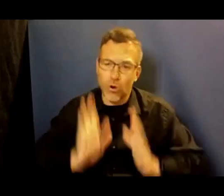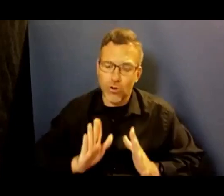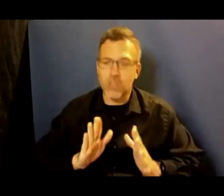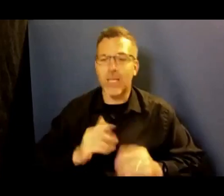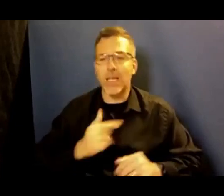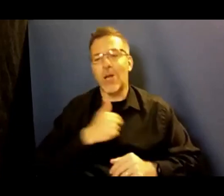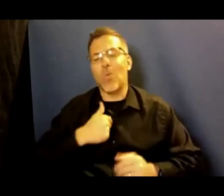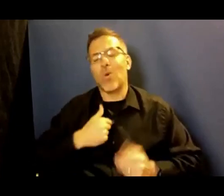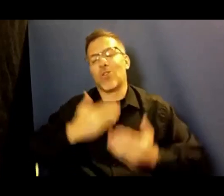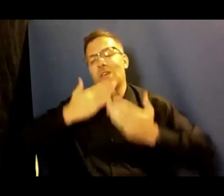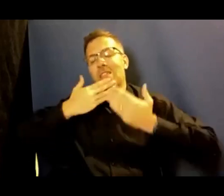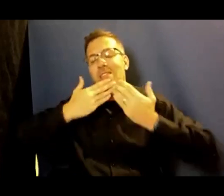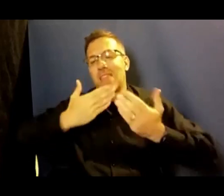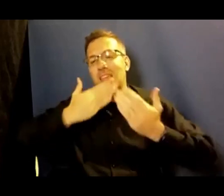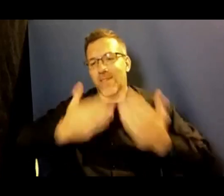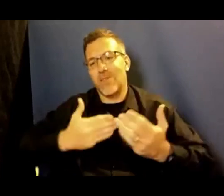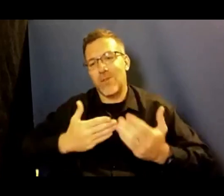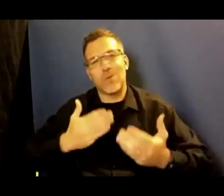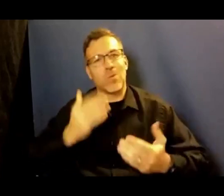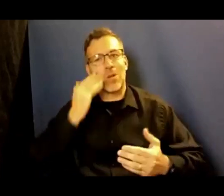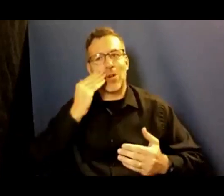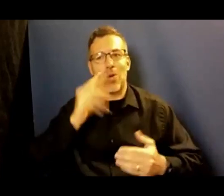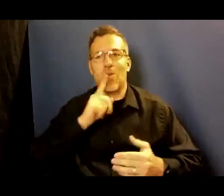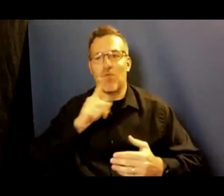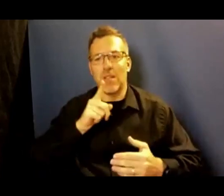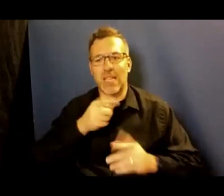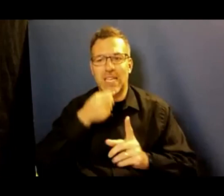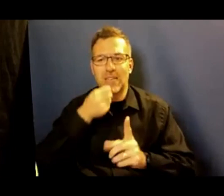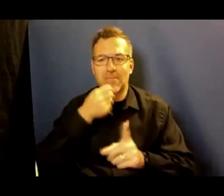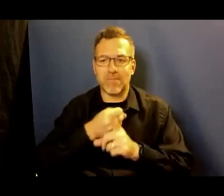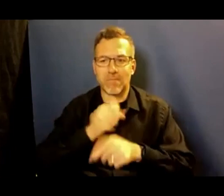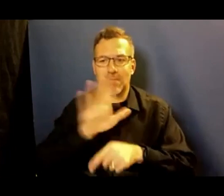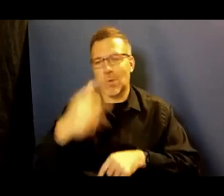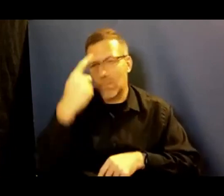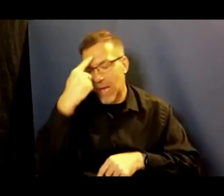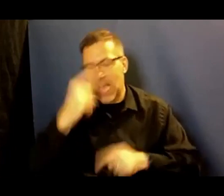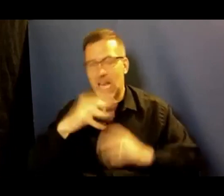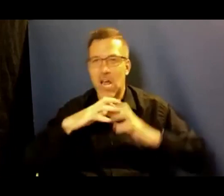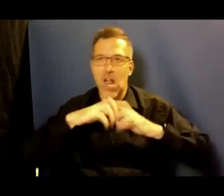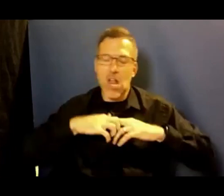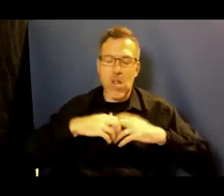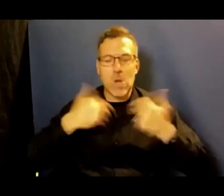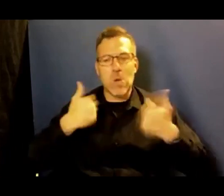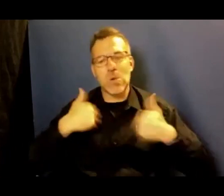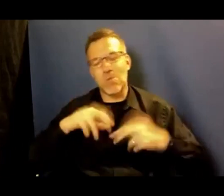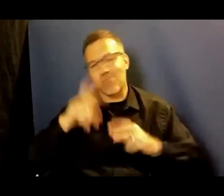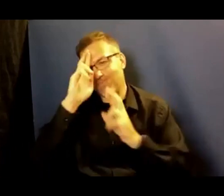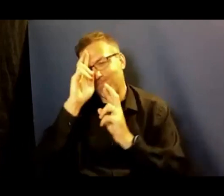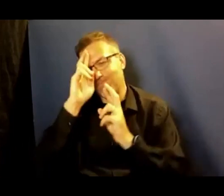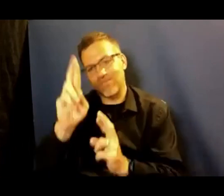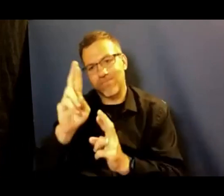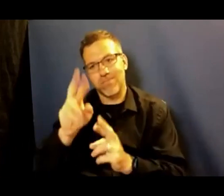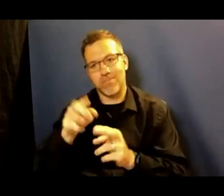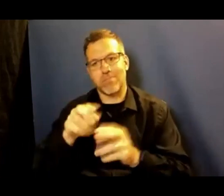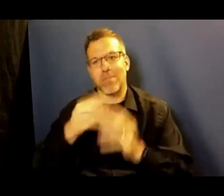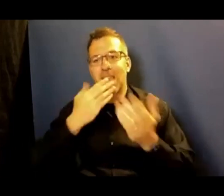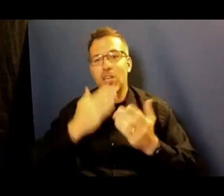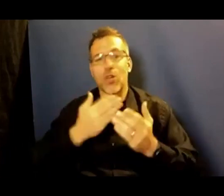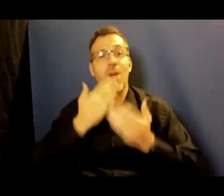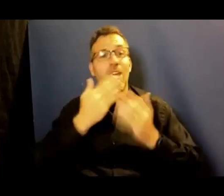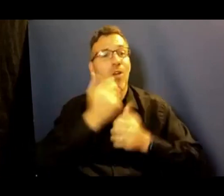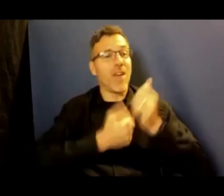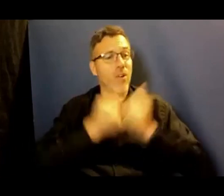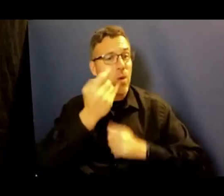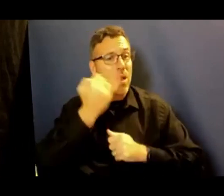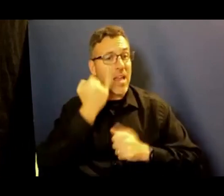understand it takes a toll, but we are just really appreciative of it. Thank you to everybody. If you want to turn